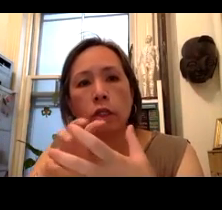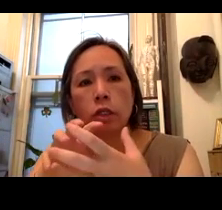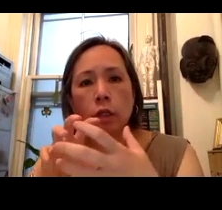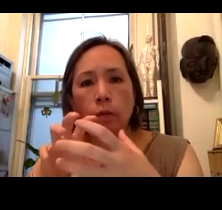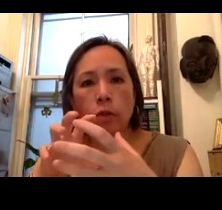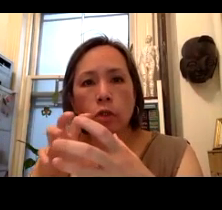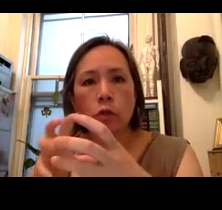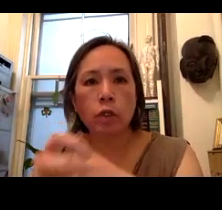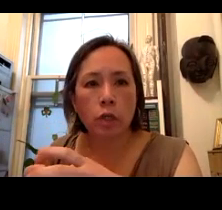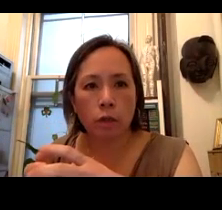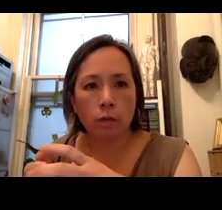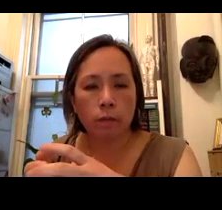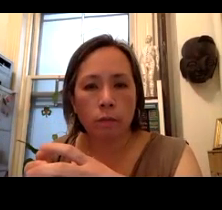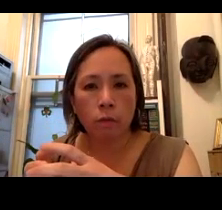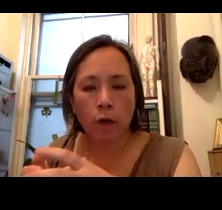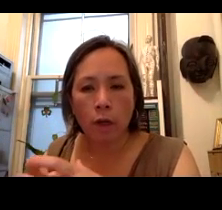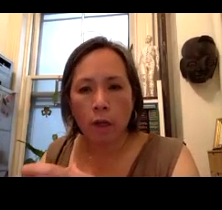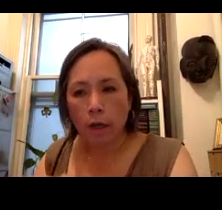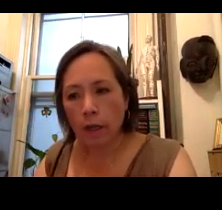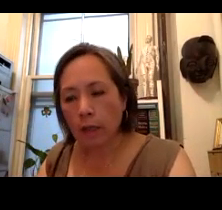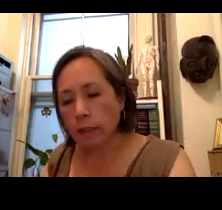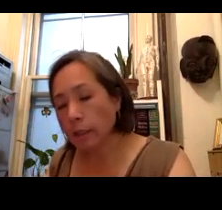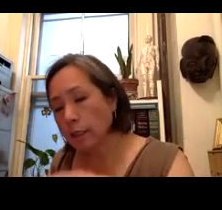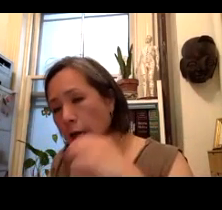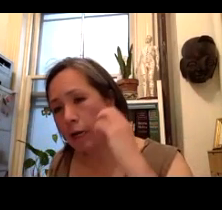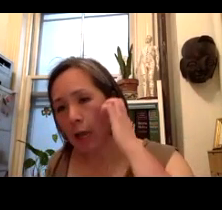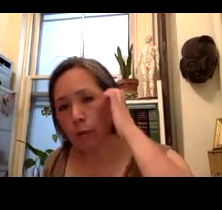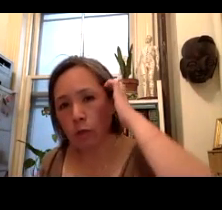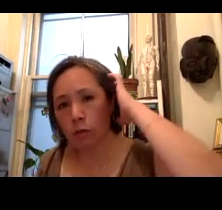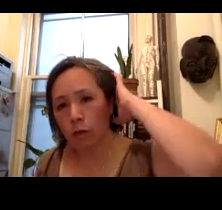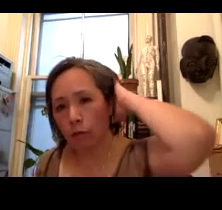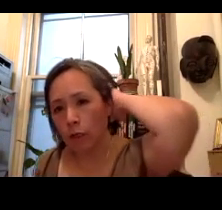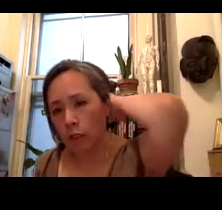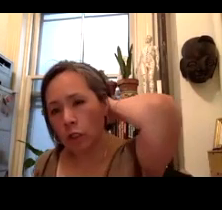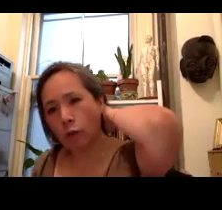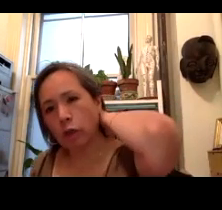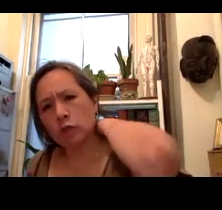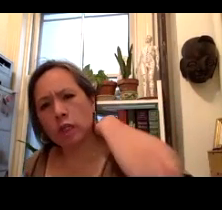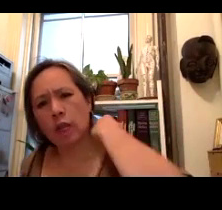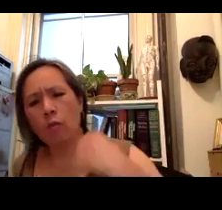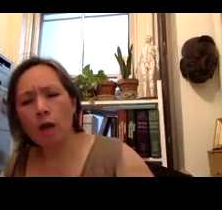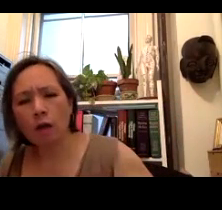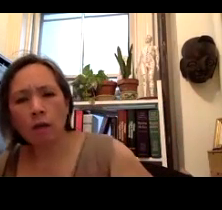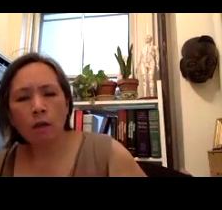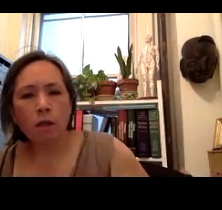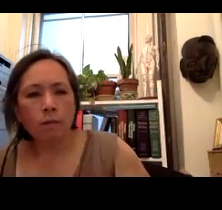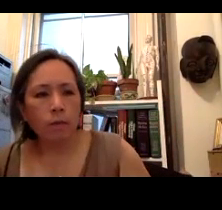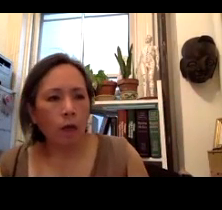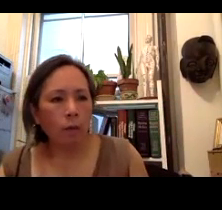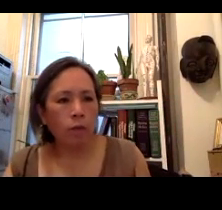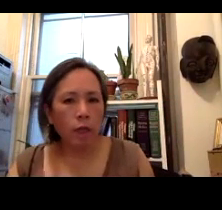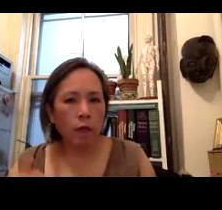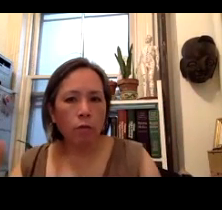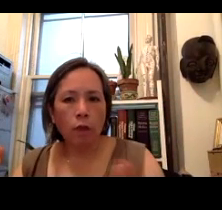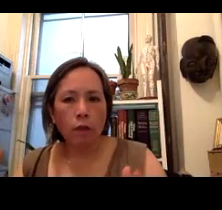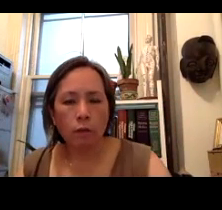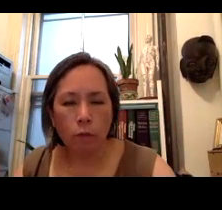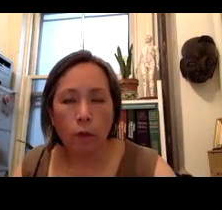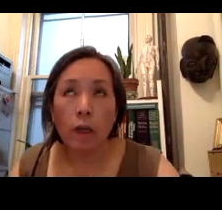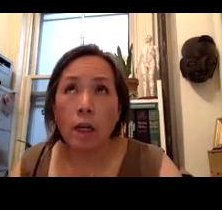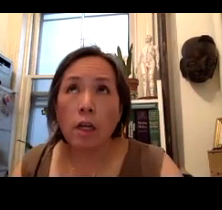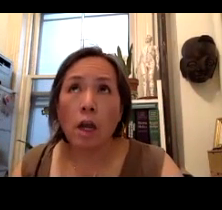in relationship to each other. Right? Again, this is not absolute definitions. When you say, well,